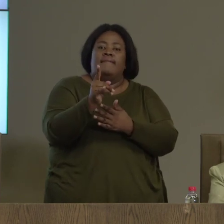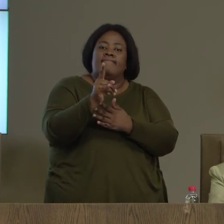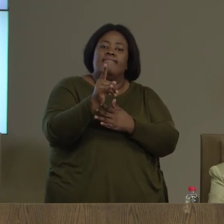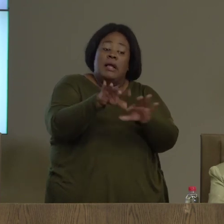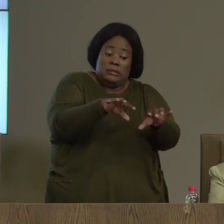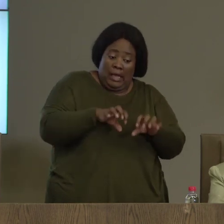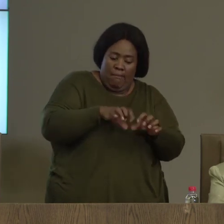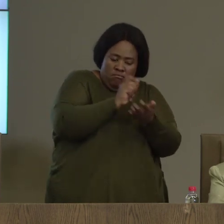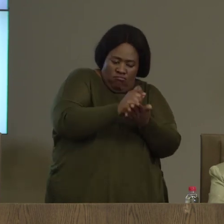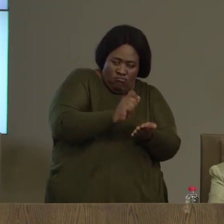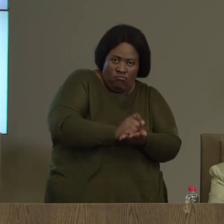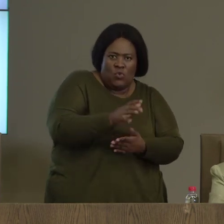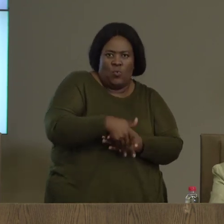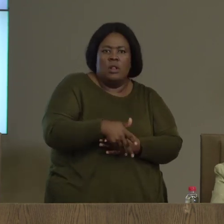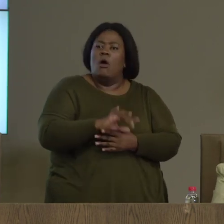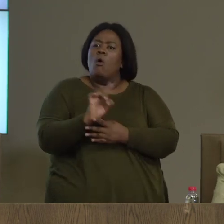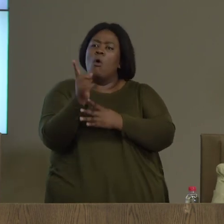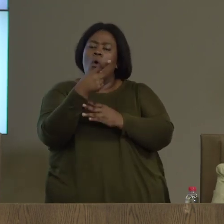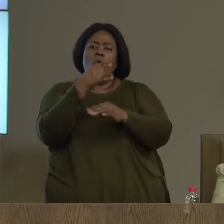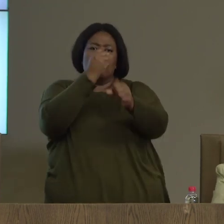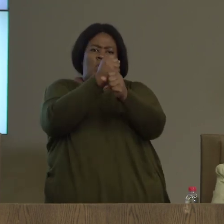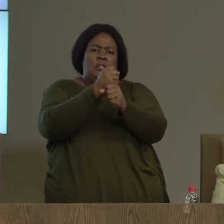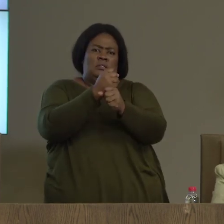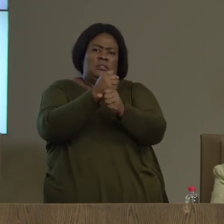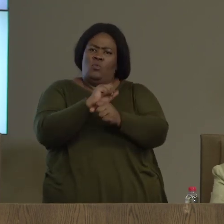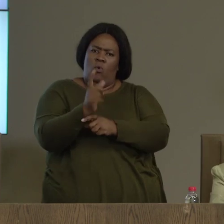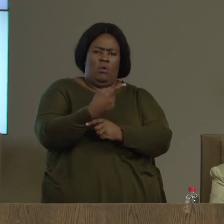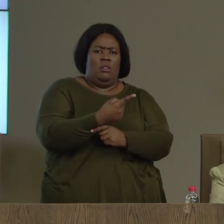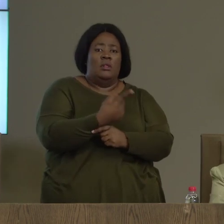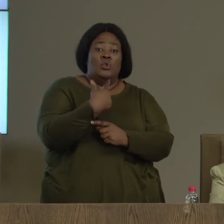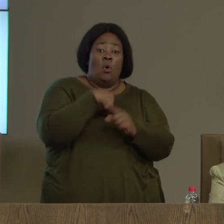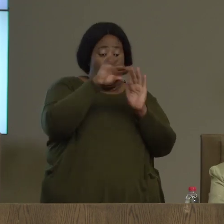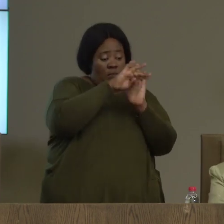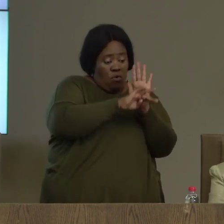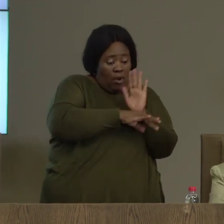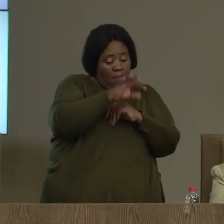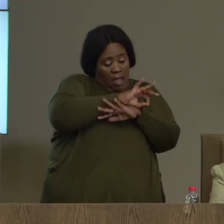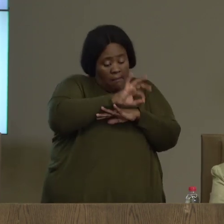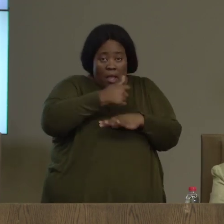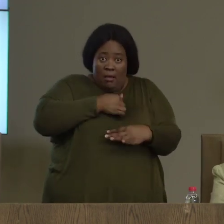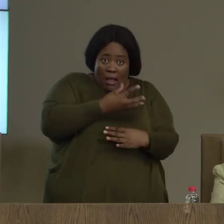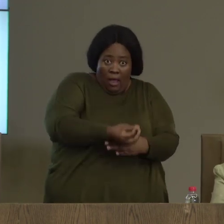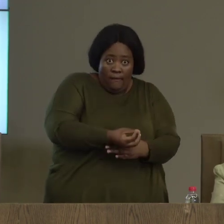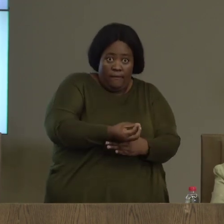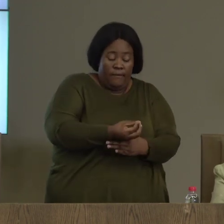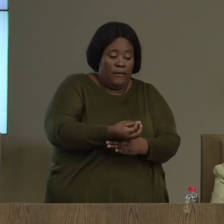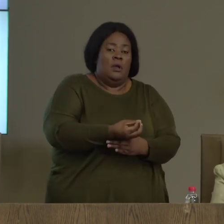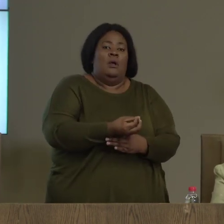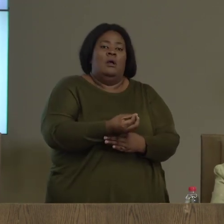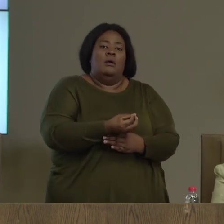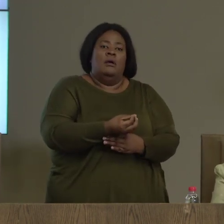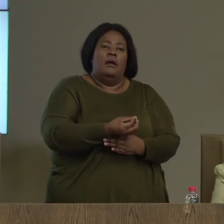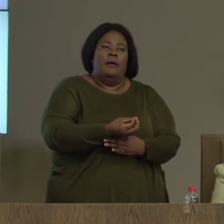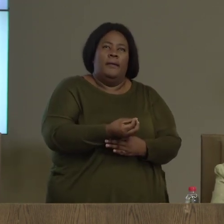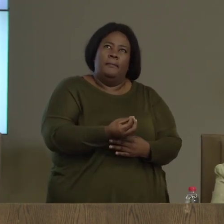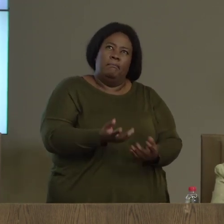exams, in all grades. For instance, the plans that we have and the programs that we have, which in the main are going to start